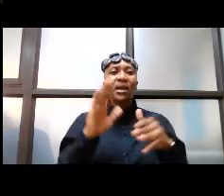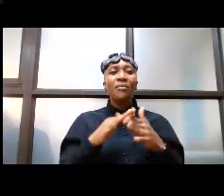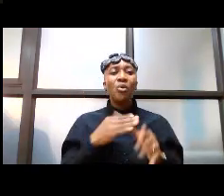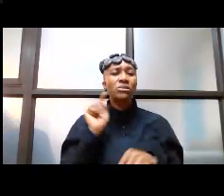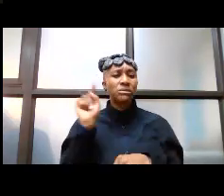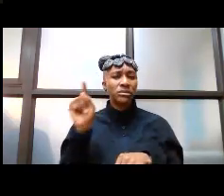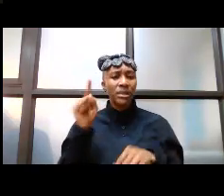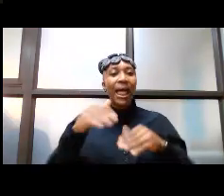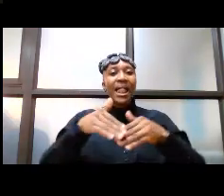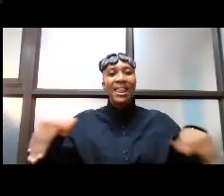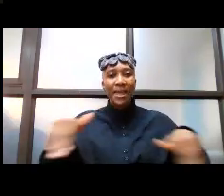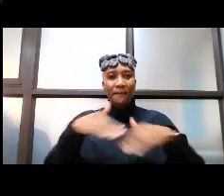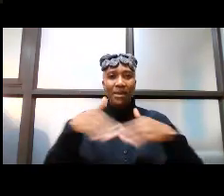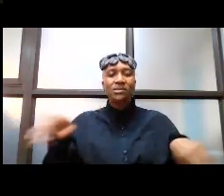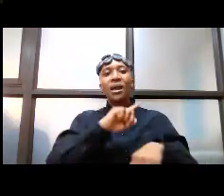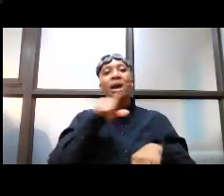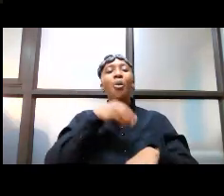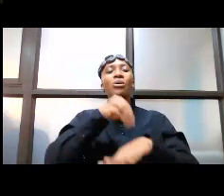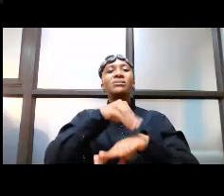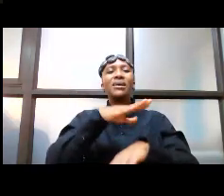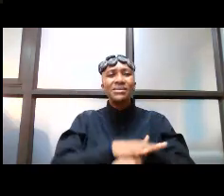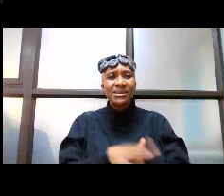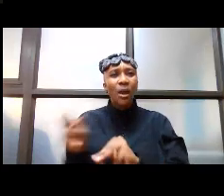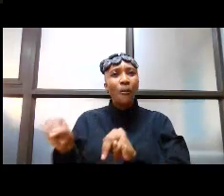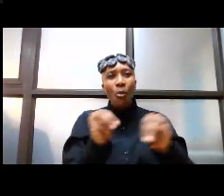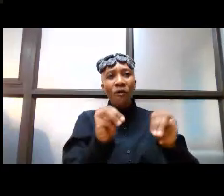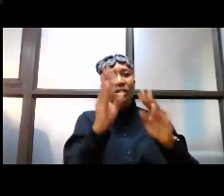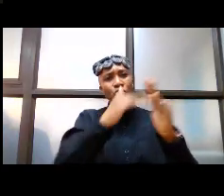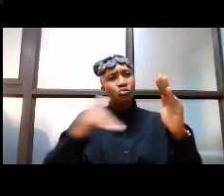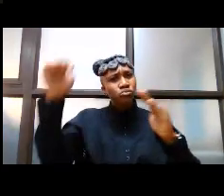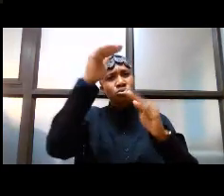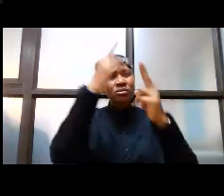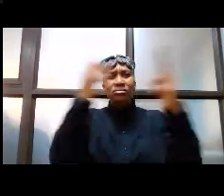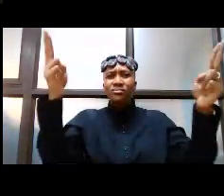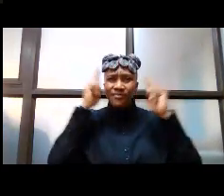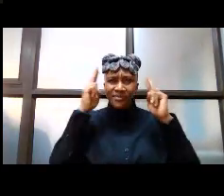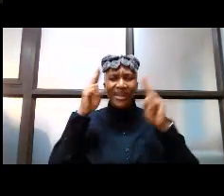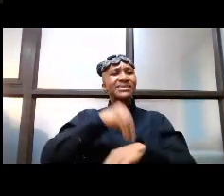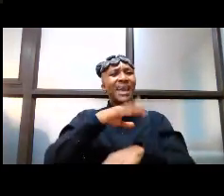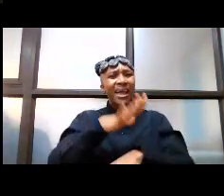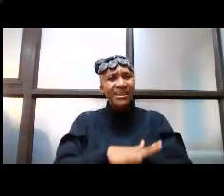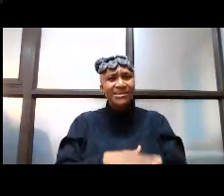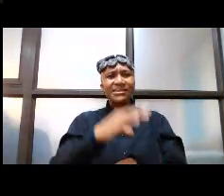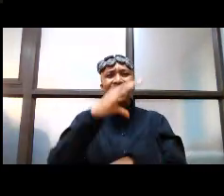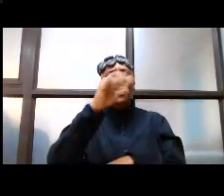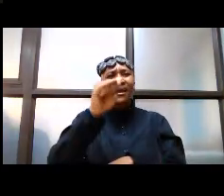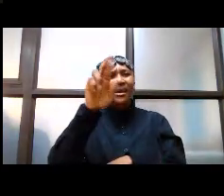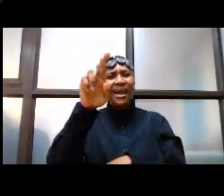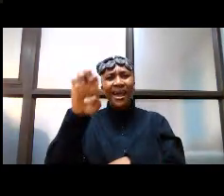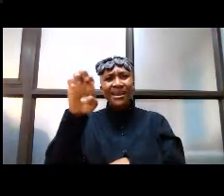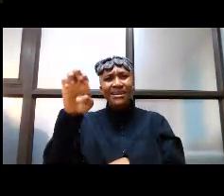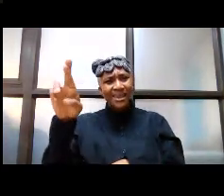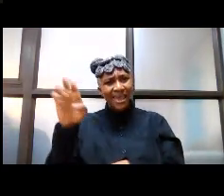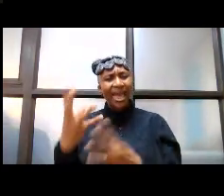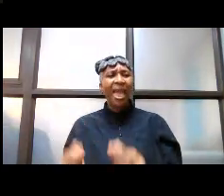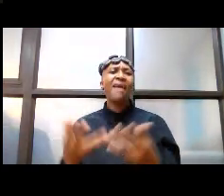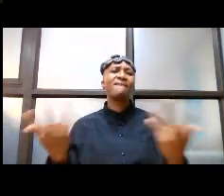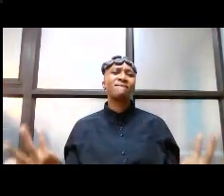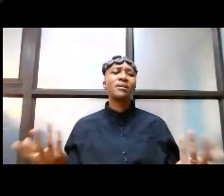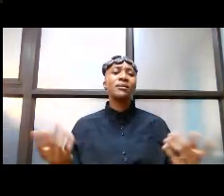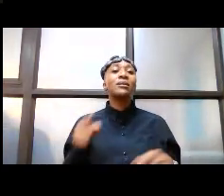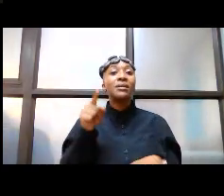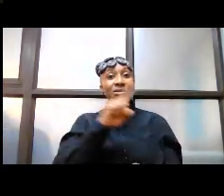limits our chances of moving to tertiaries, our chance of careers. That is why in most cases, when